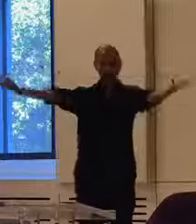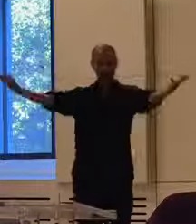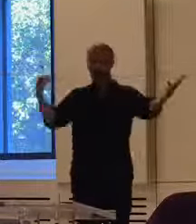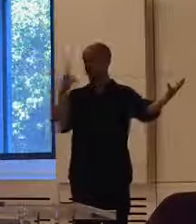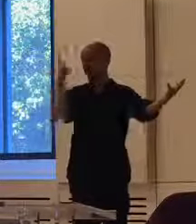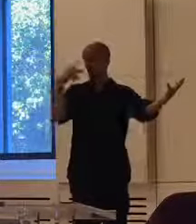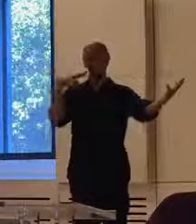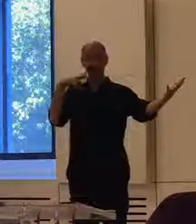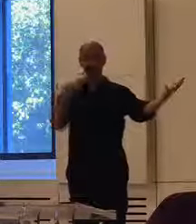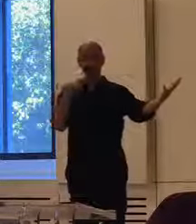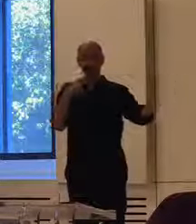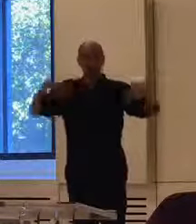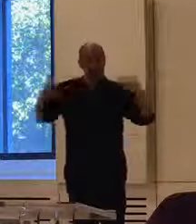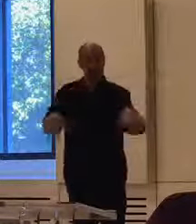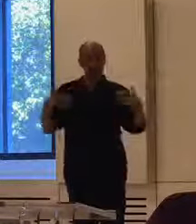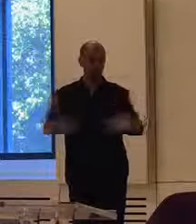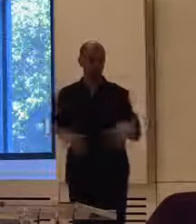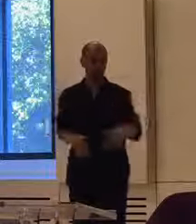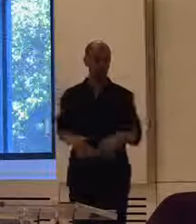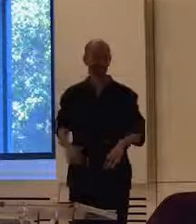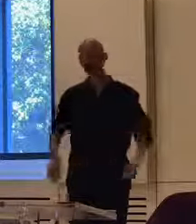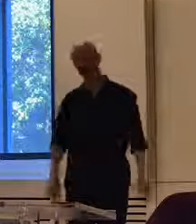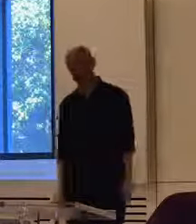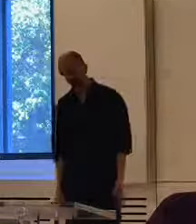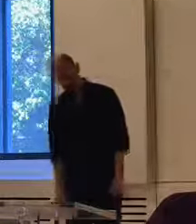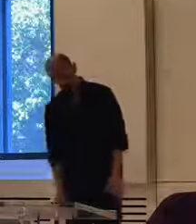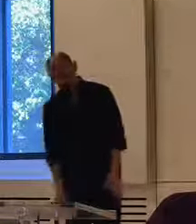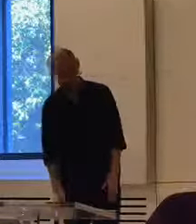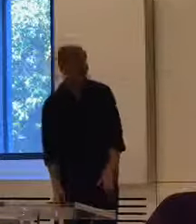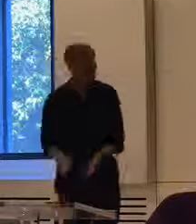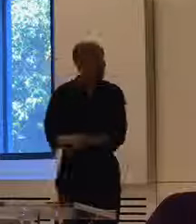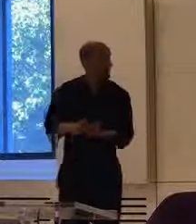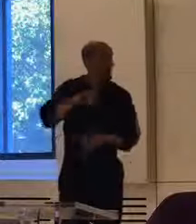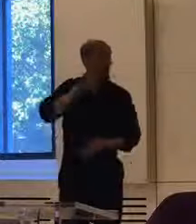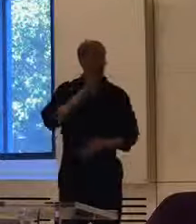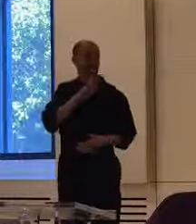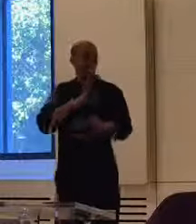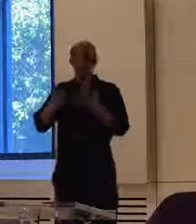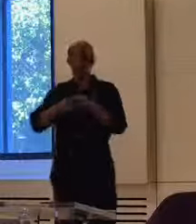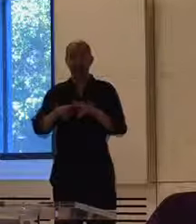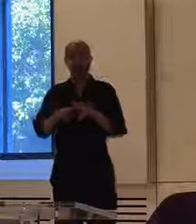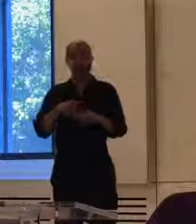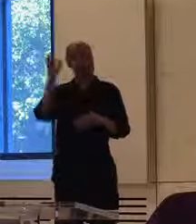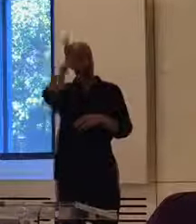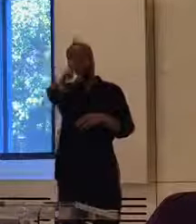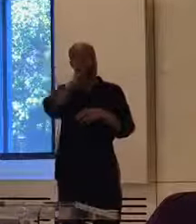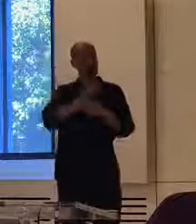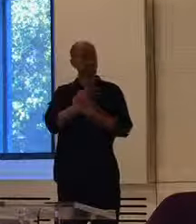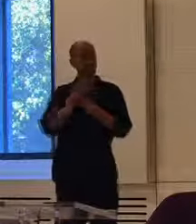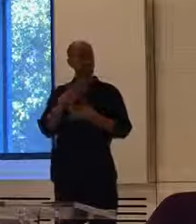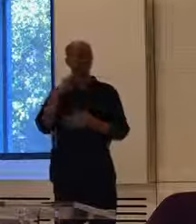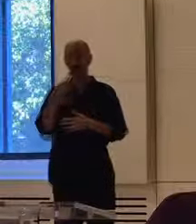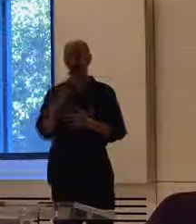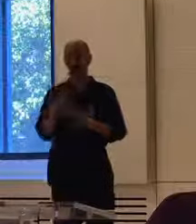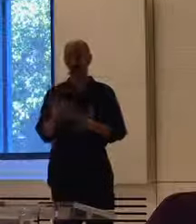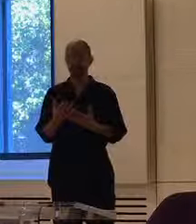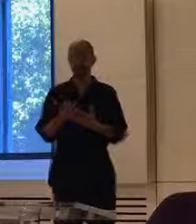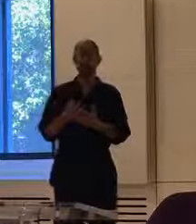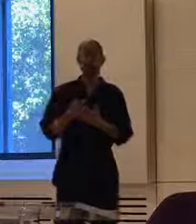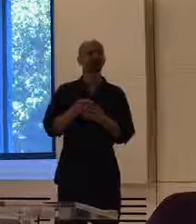So from all of those people, there was only one deaf person. So it meant hearing parents had no idea